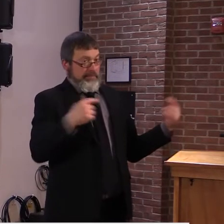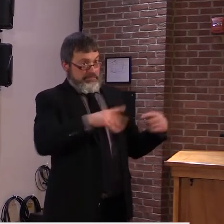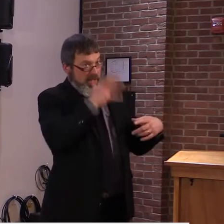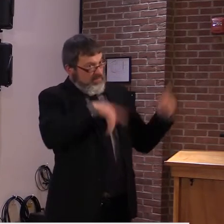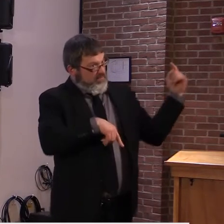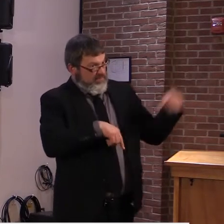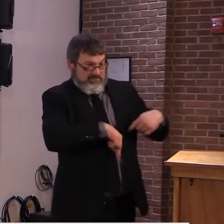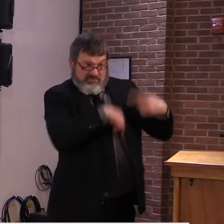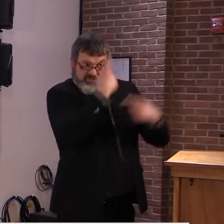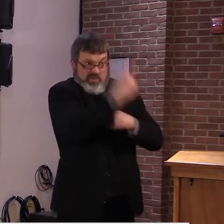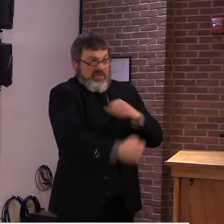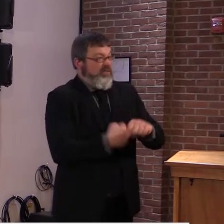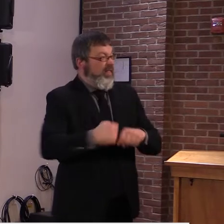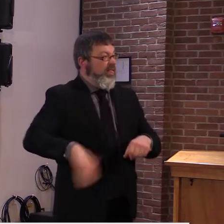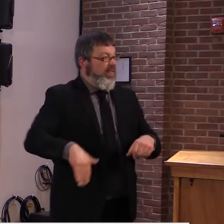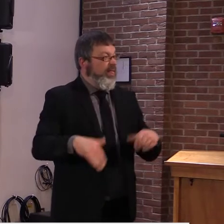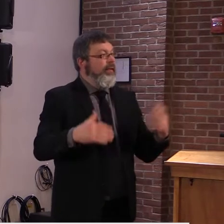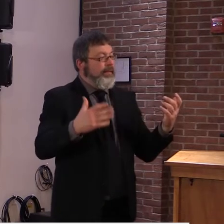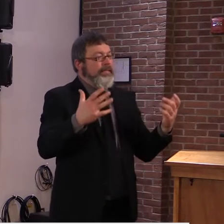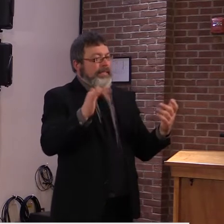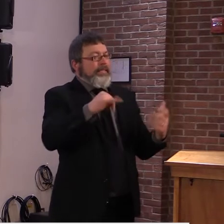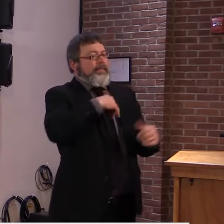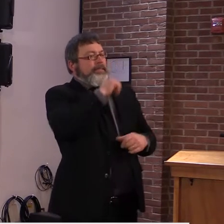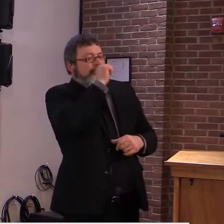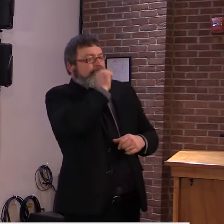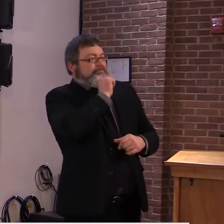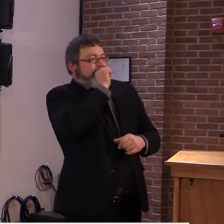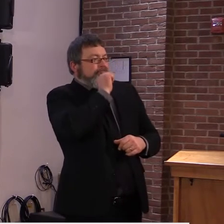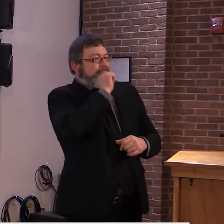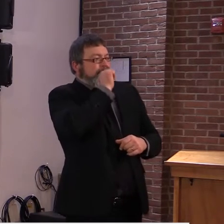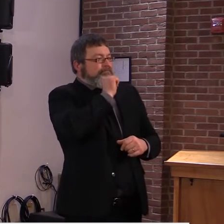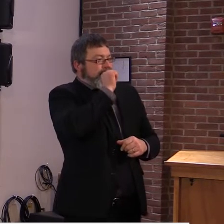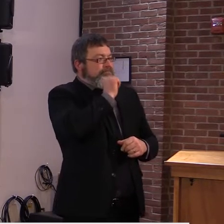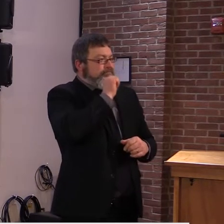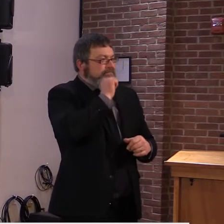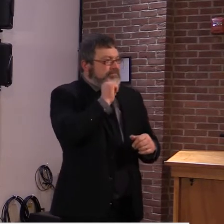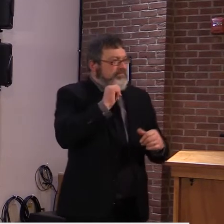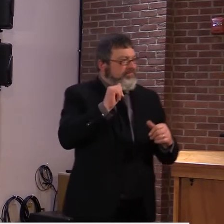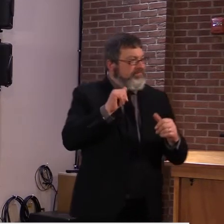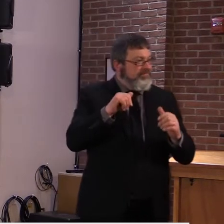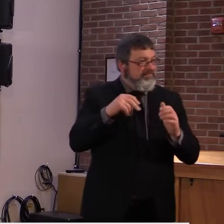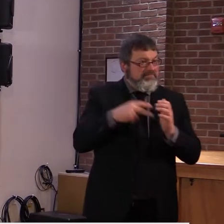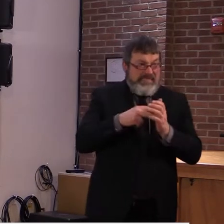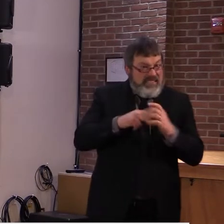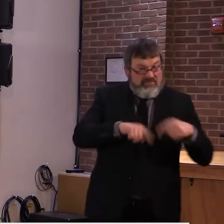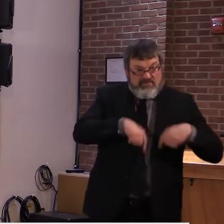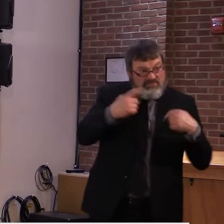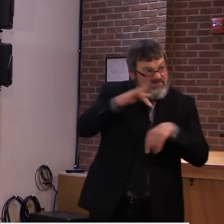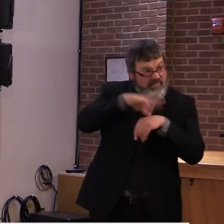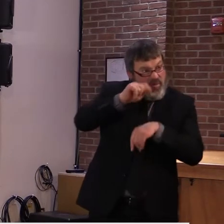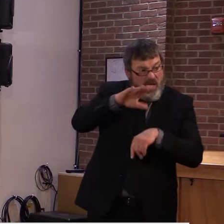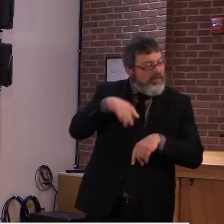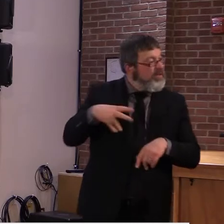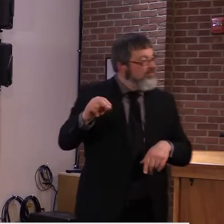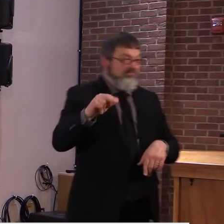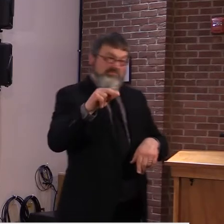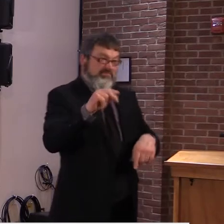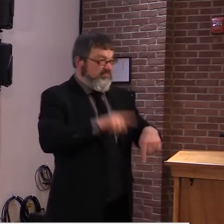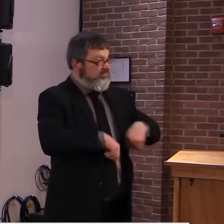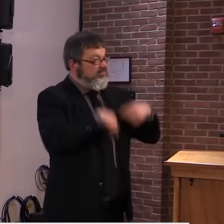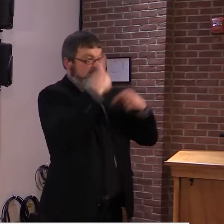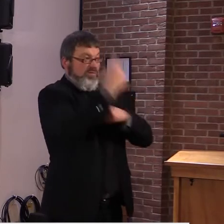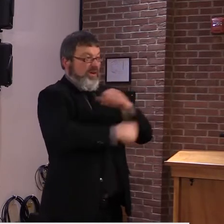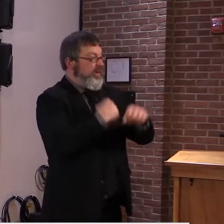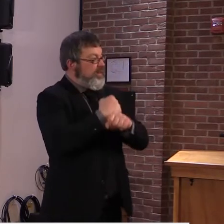we saw the increased numbers in September, October, she made the tough decision not to come. My